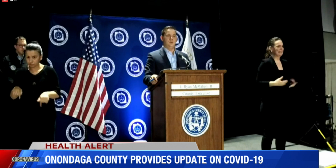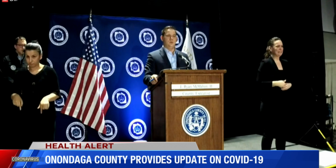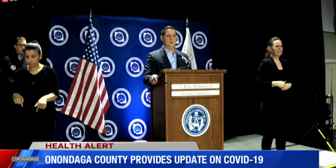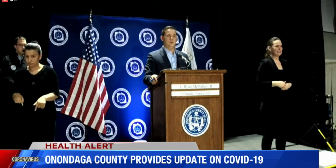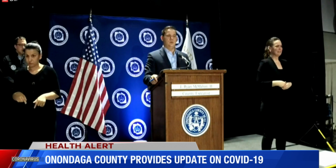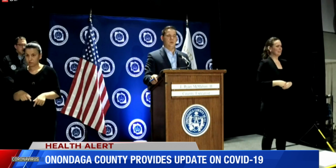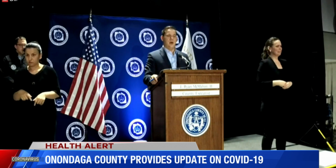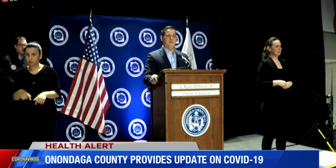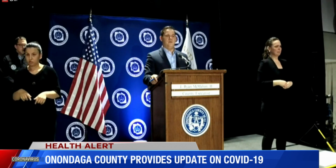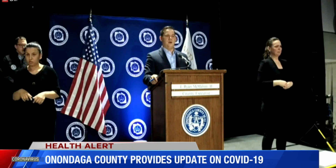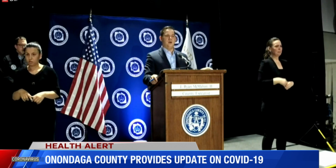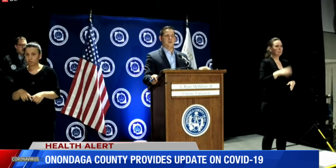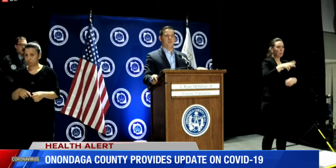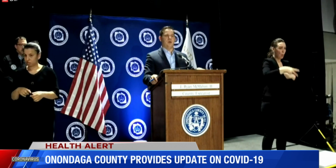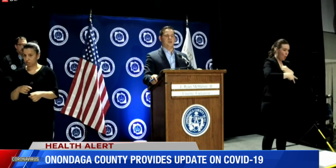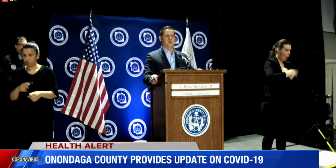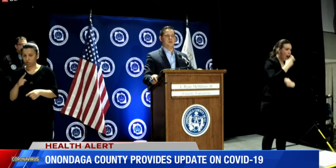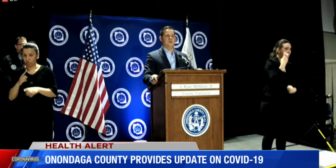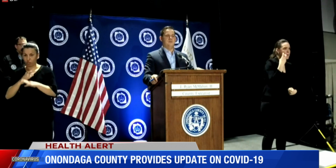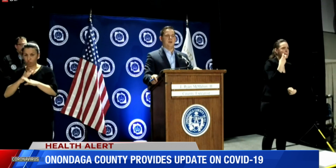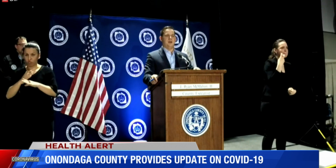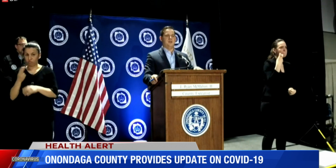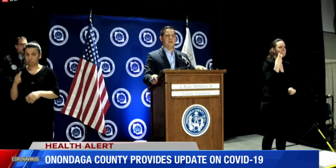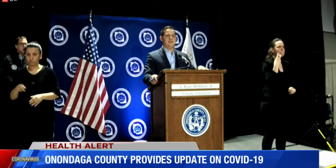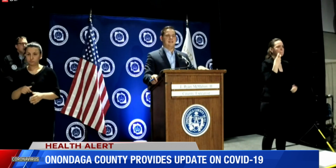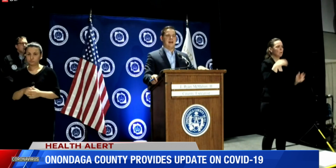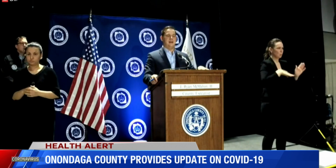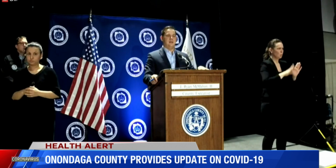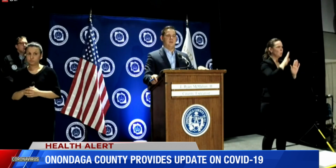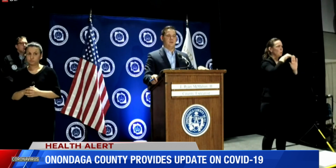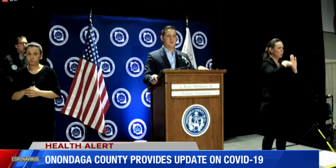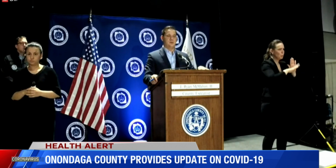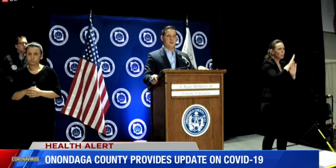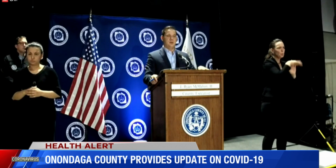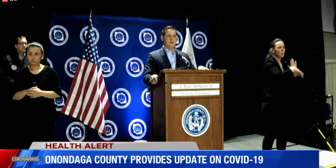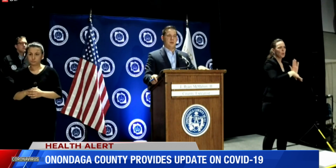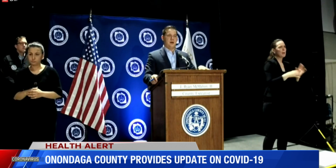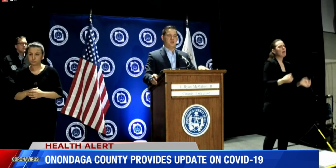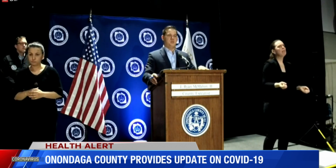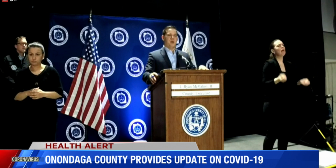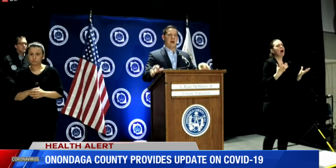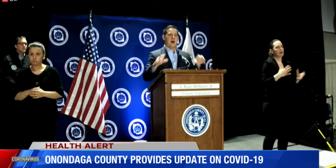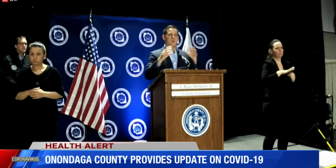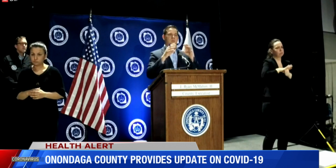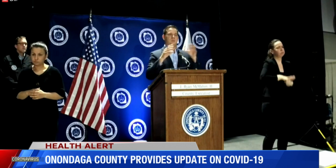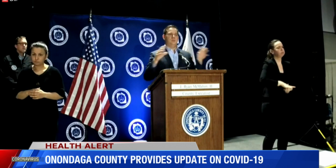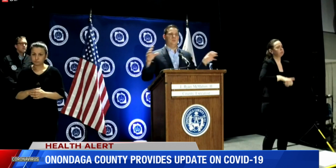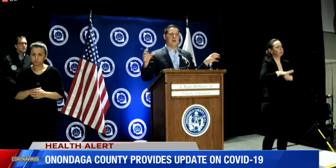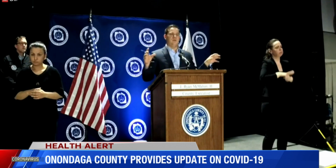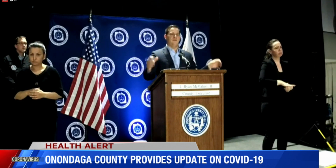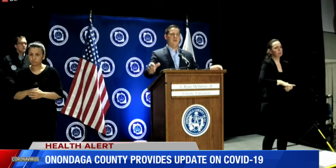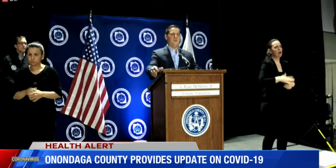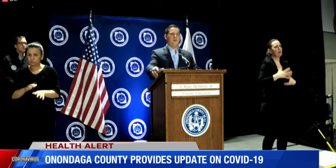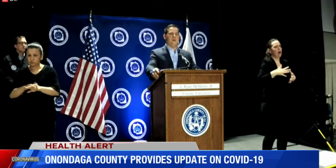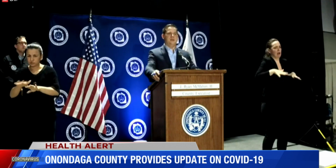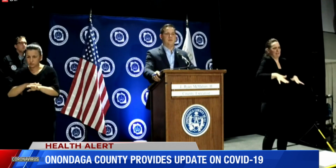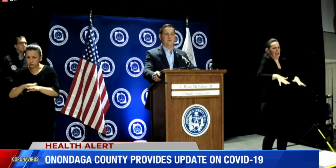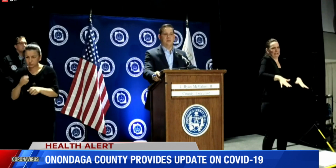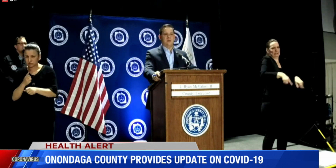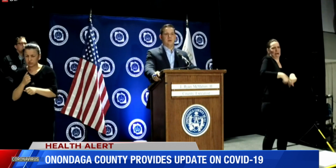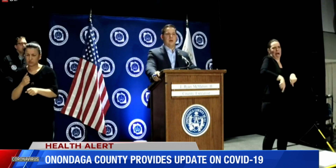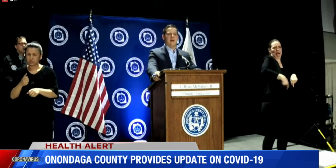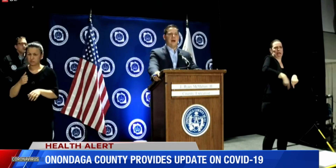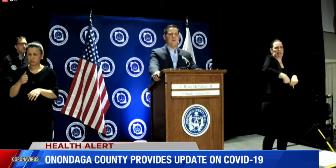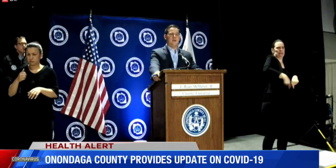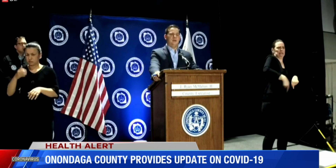you have various pressures and various anxiety levels that are spread out to every family, to